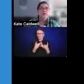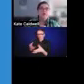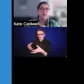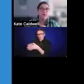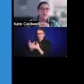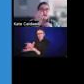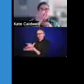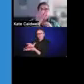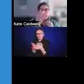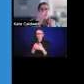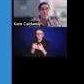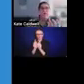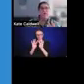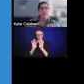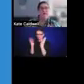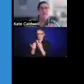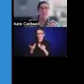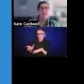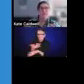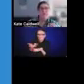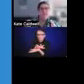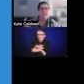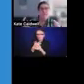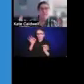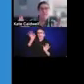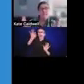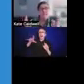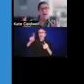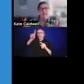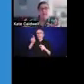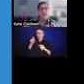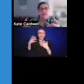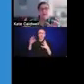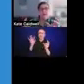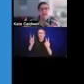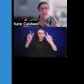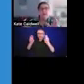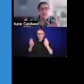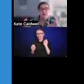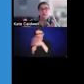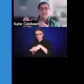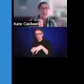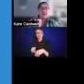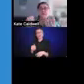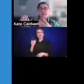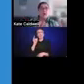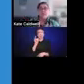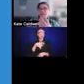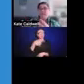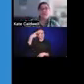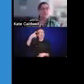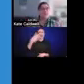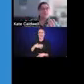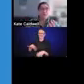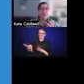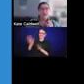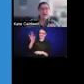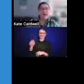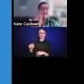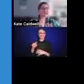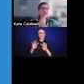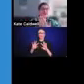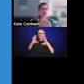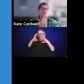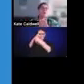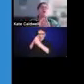a focus group when you feel you're going to get richer information if people have an opportunity to respond to others in the focus group